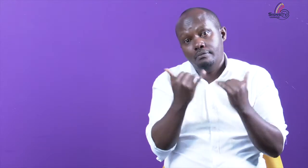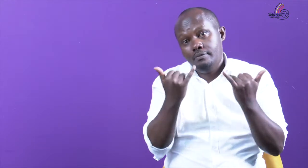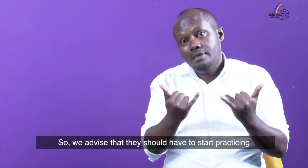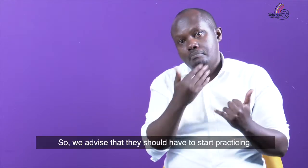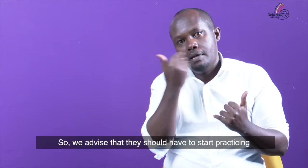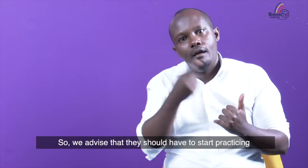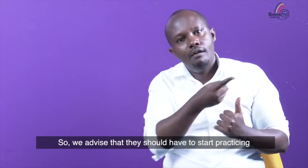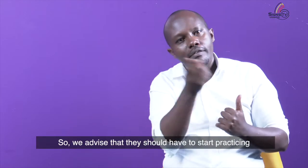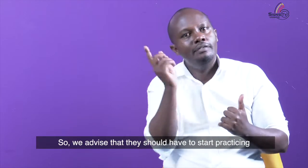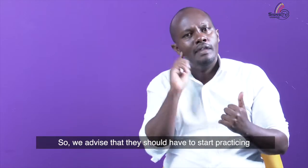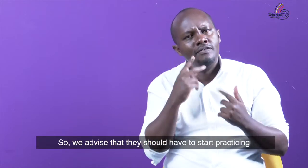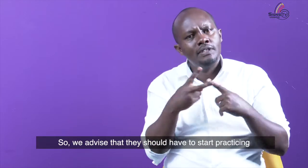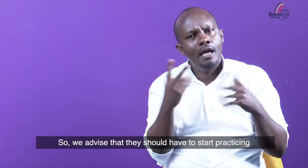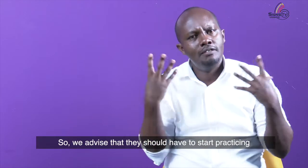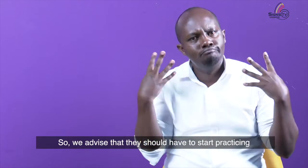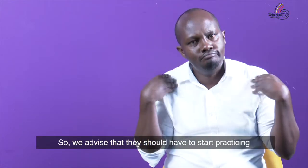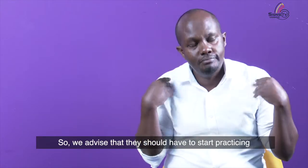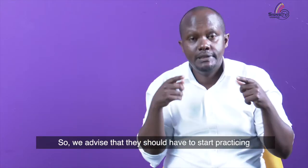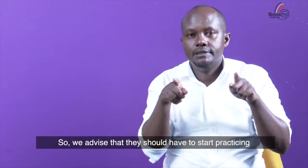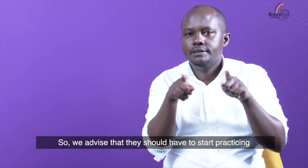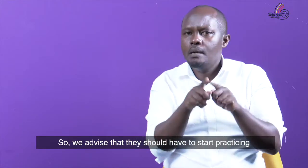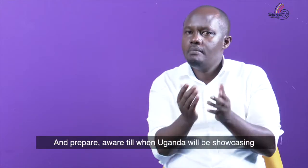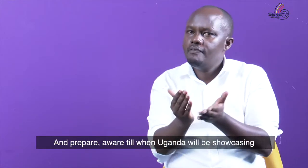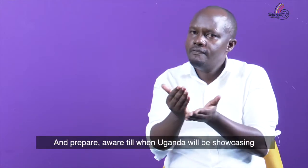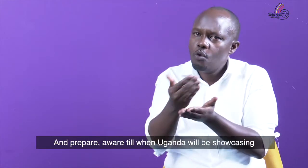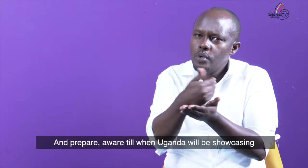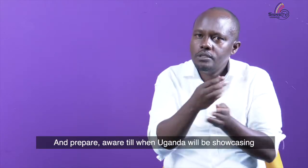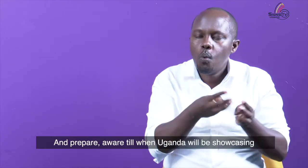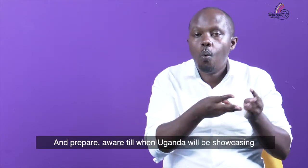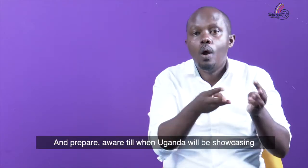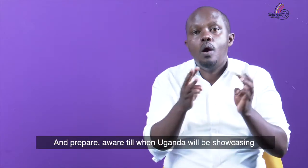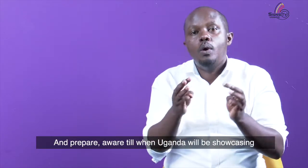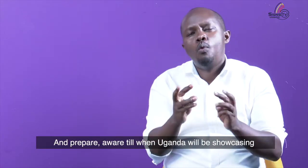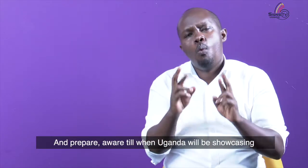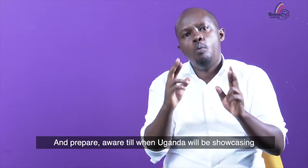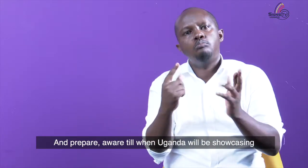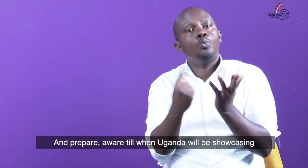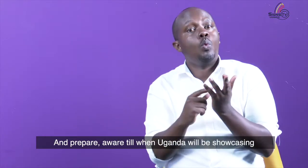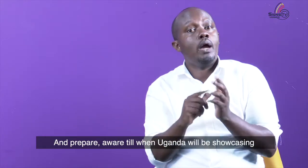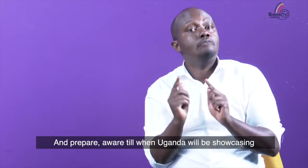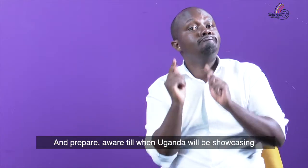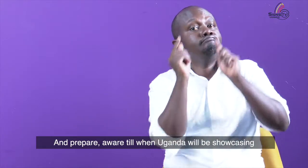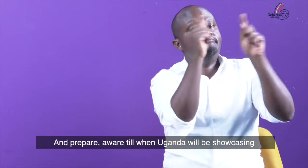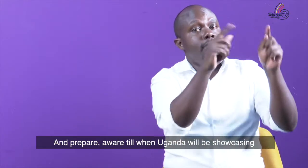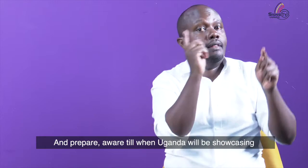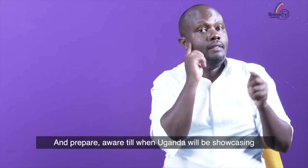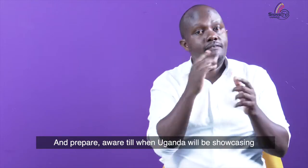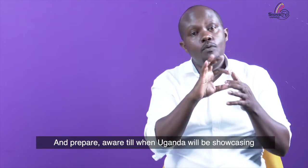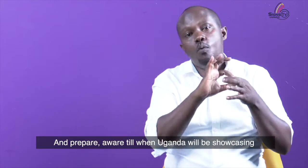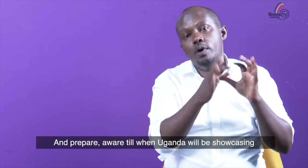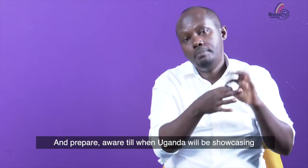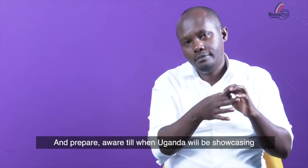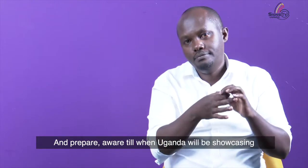So we advise the deaf to start practicing and prepare away until when Uganda will be